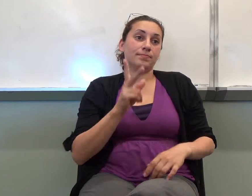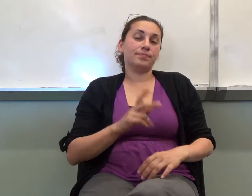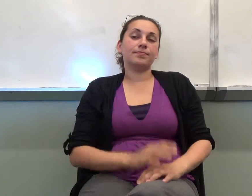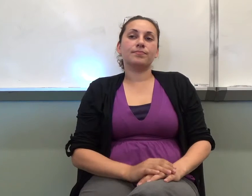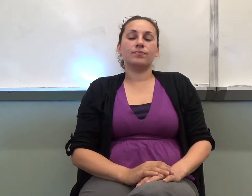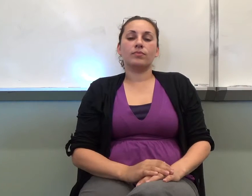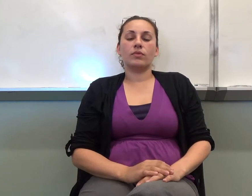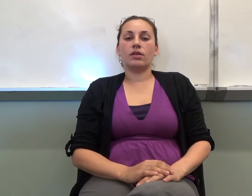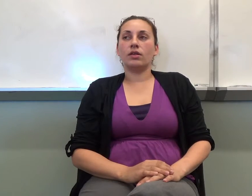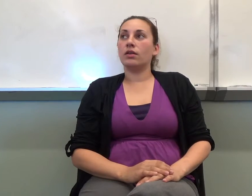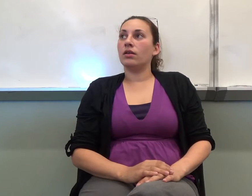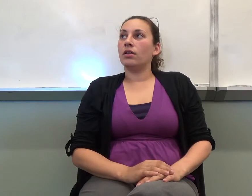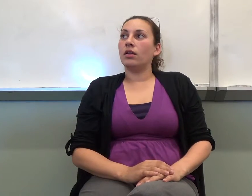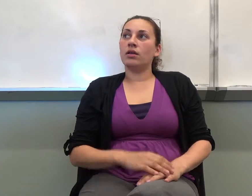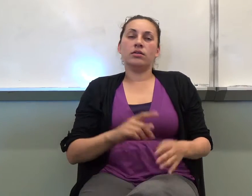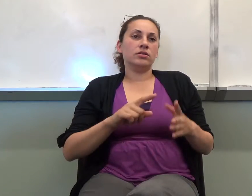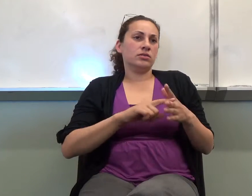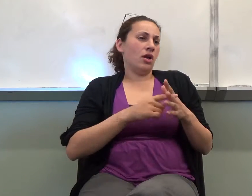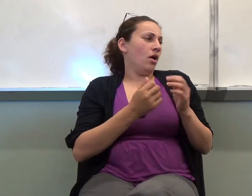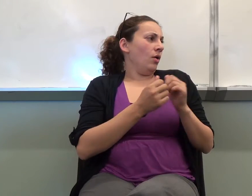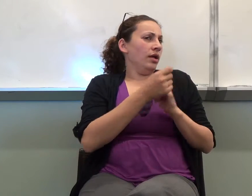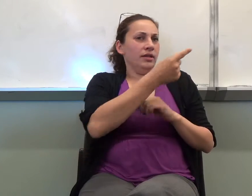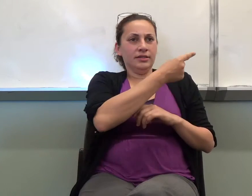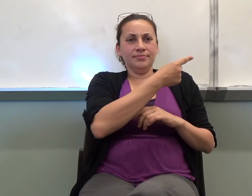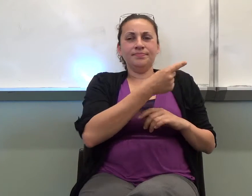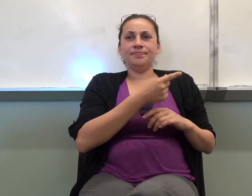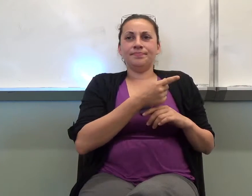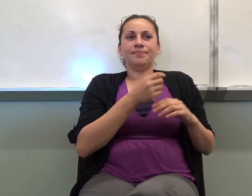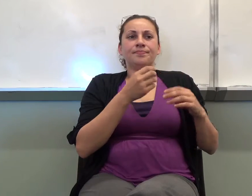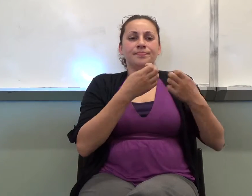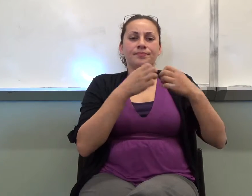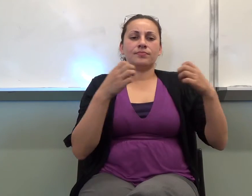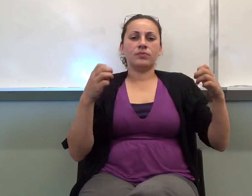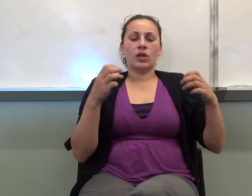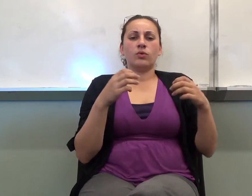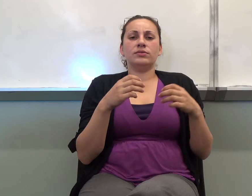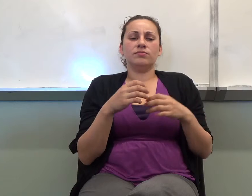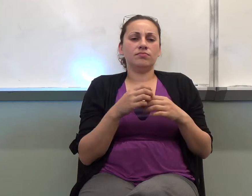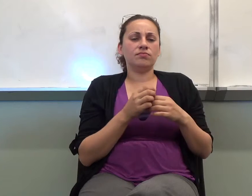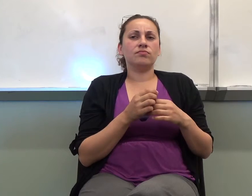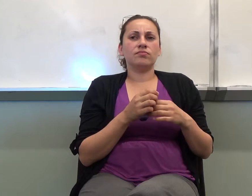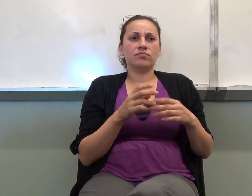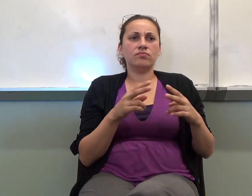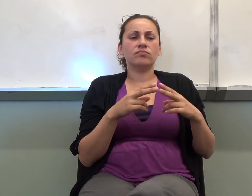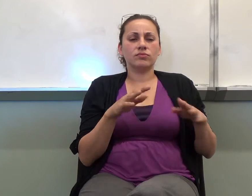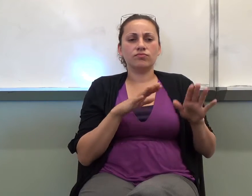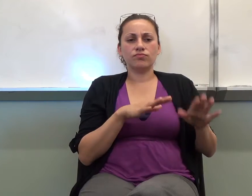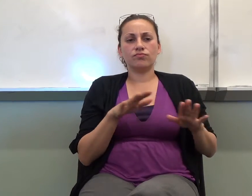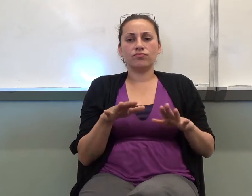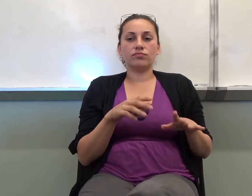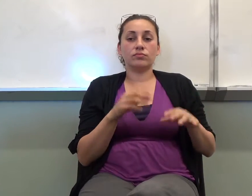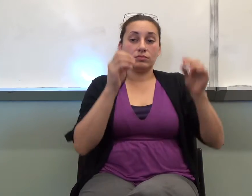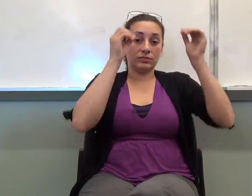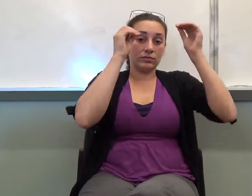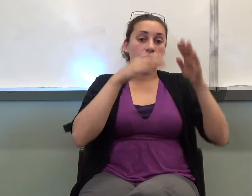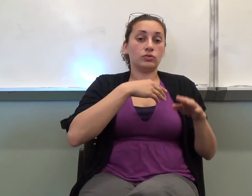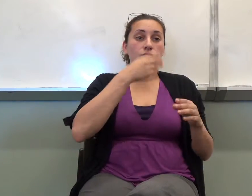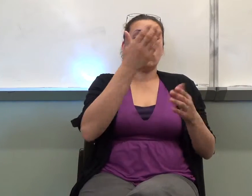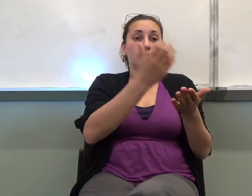out with this problem. It's a problem that's very down to earth here. A teacher earns a monthly salary